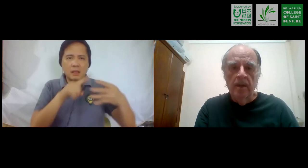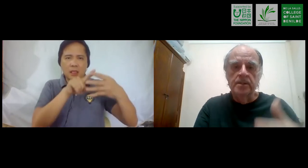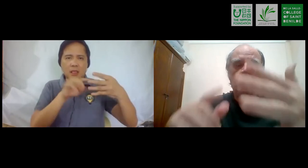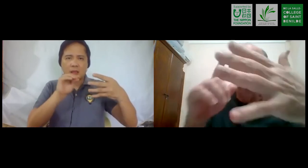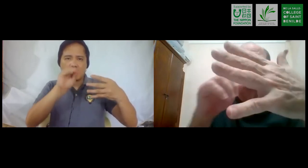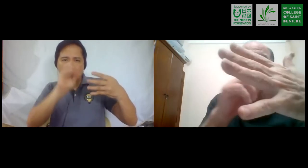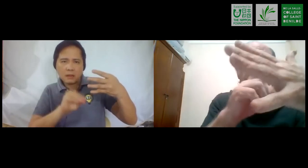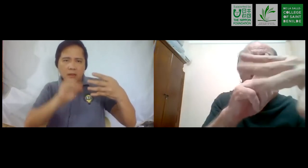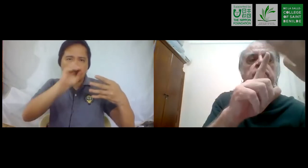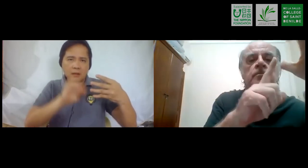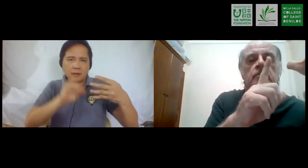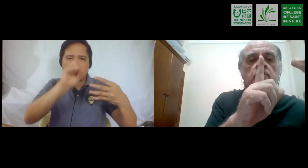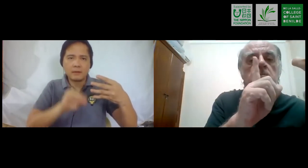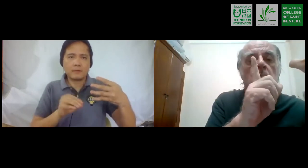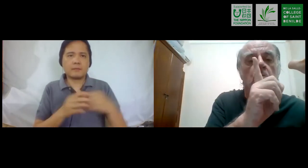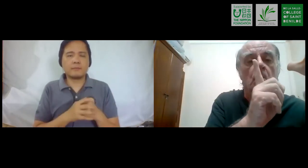So